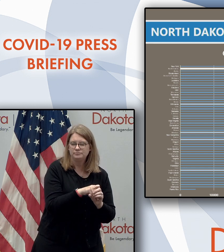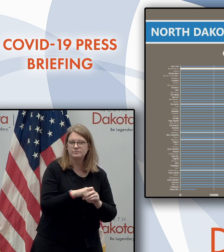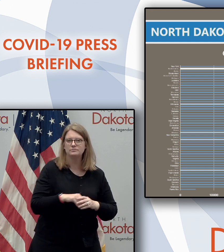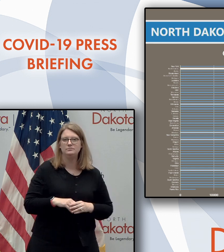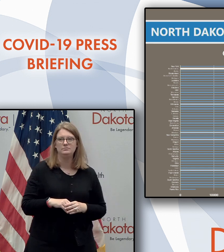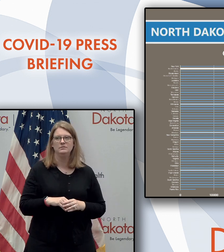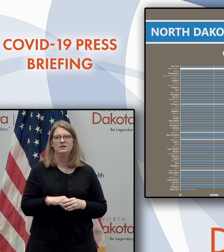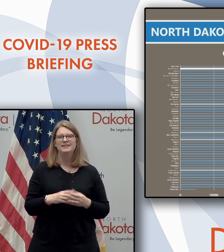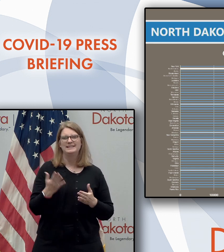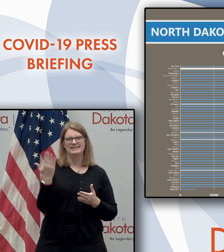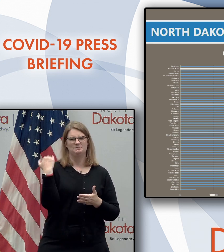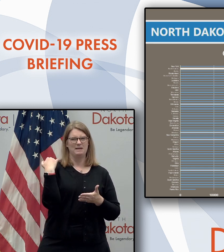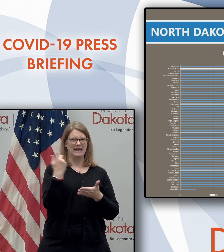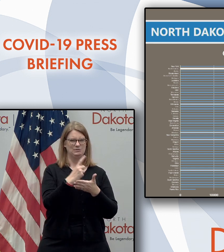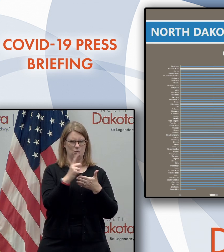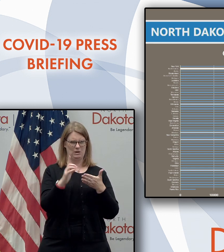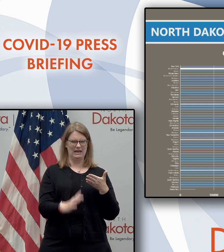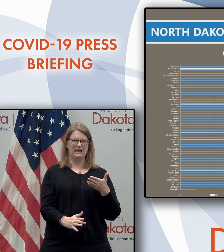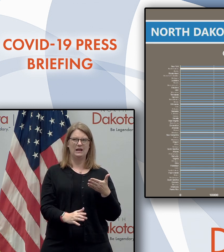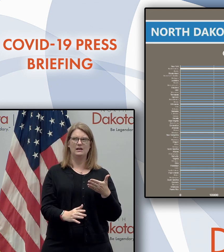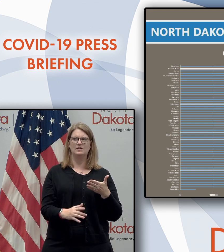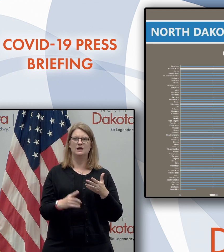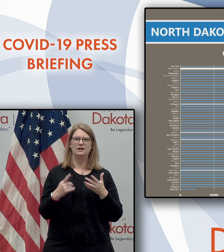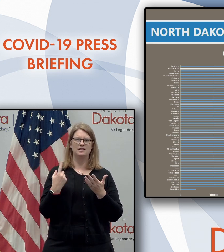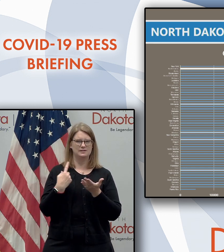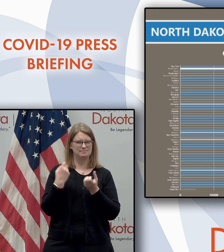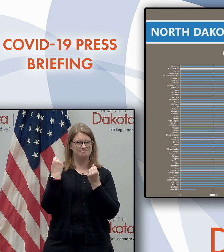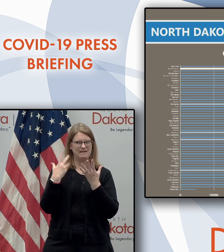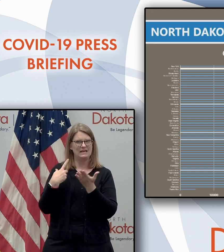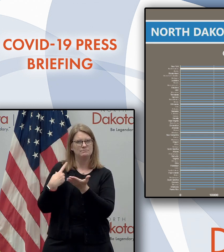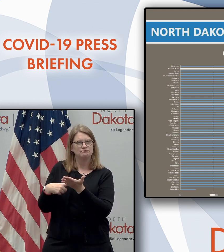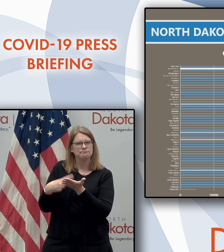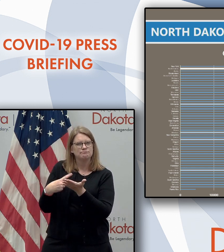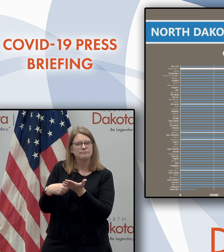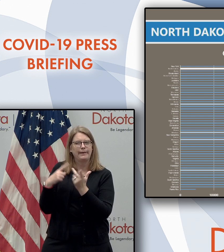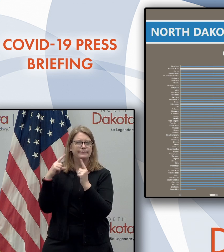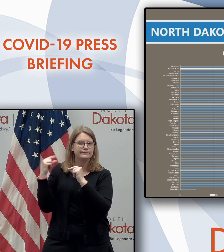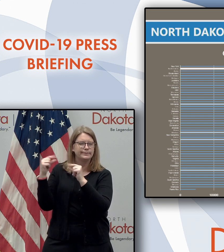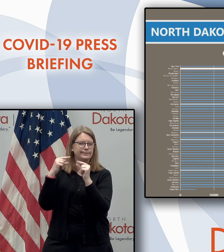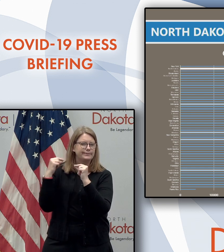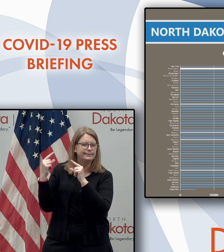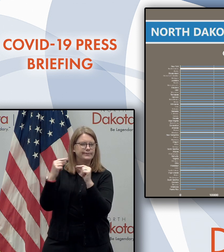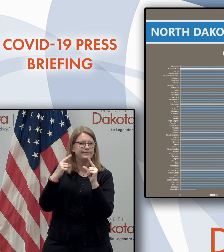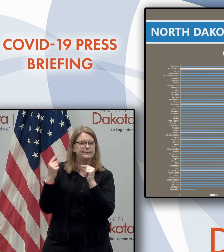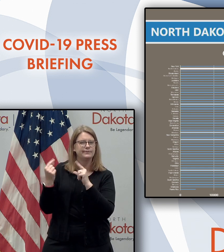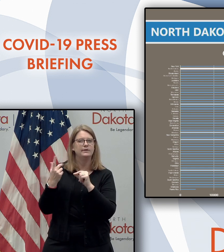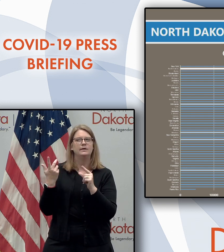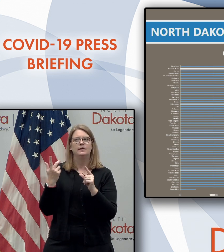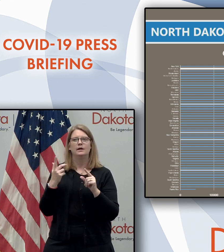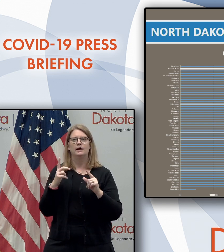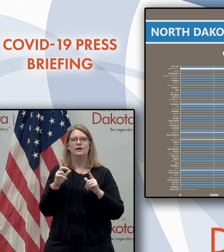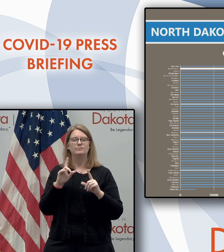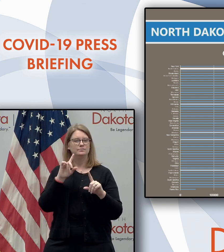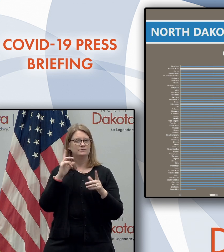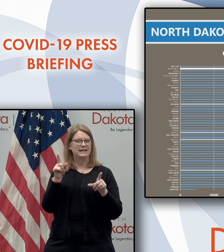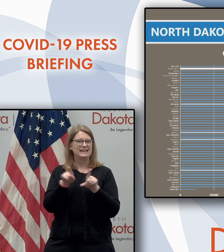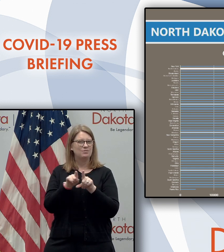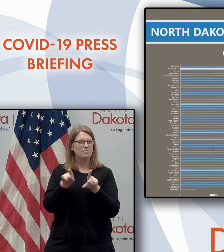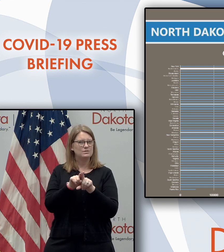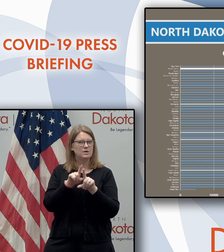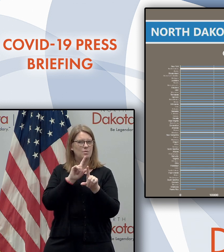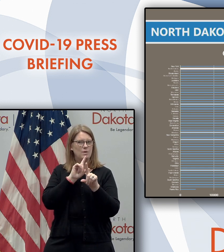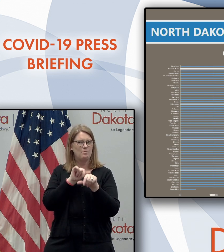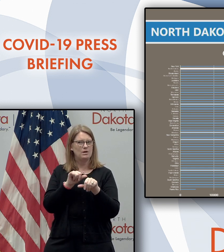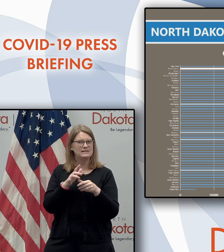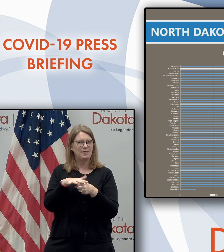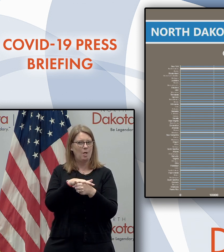this last weekend, there's been a lot of buzz on social media. There have been reports in some of the